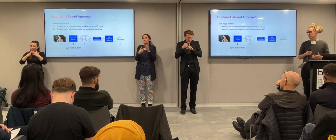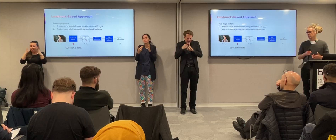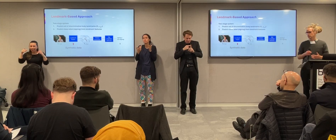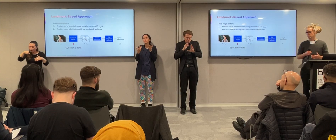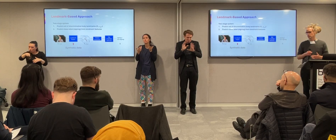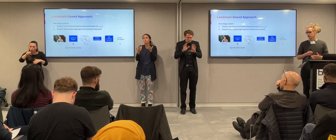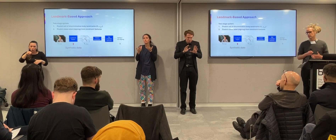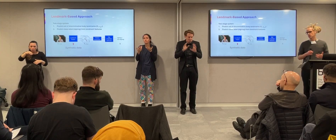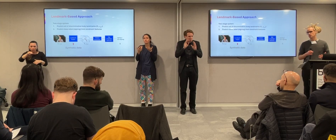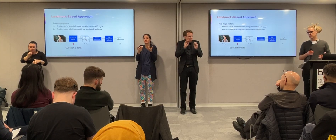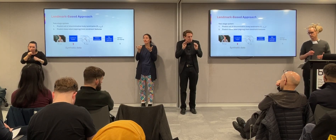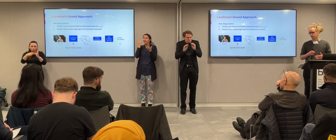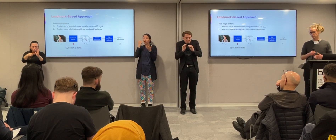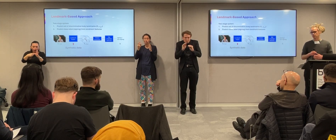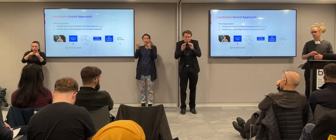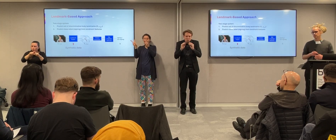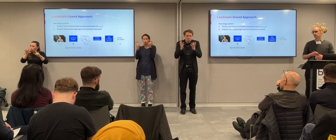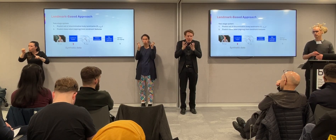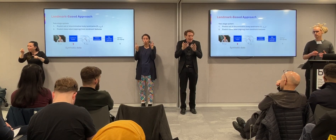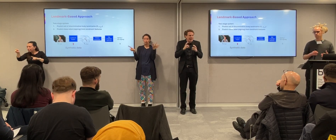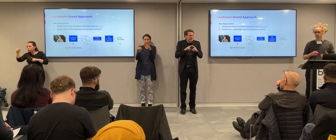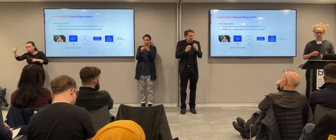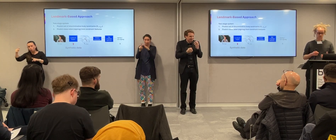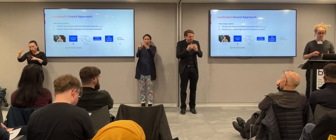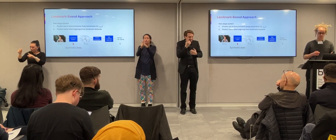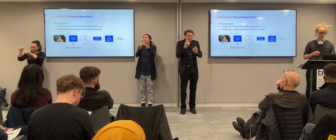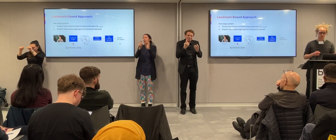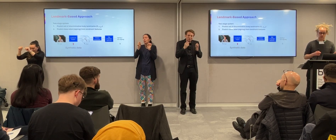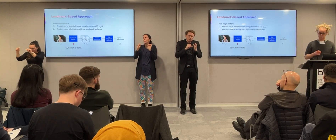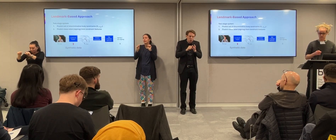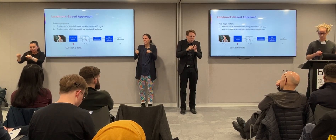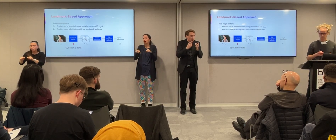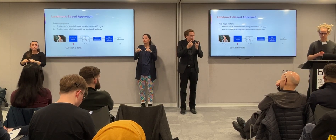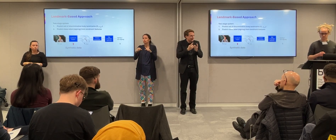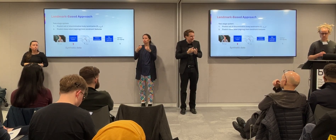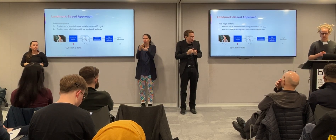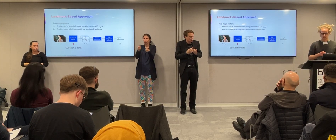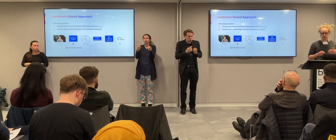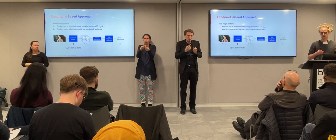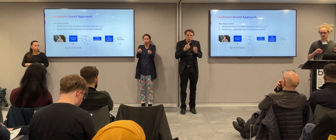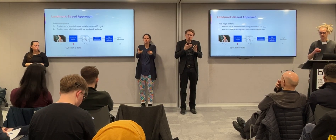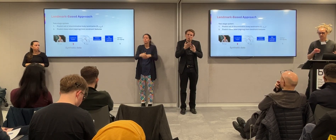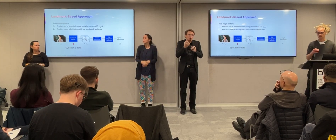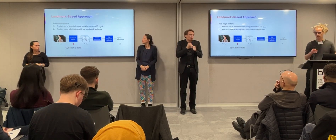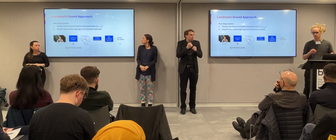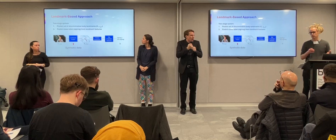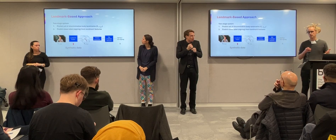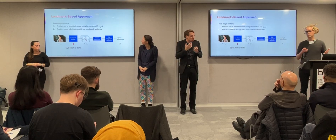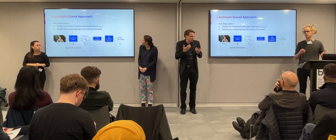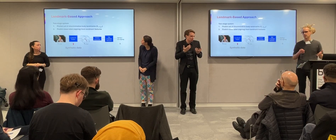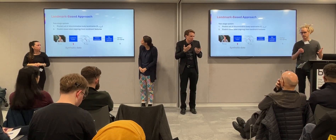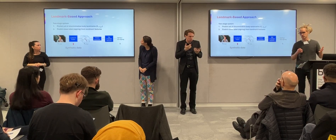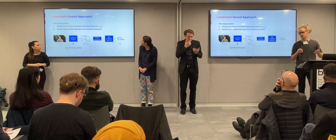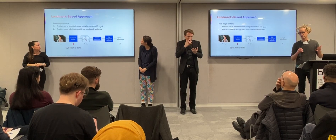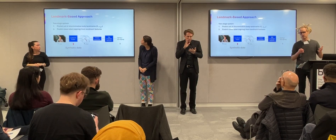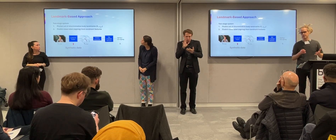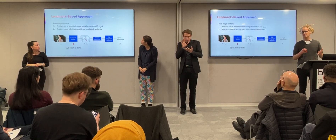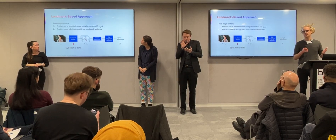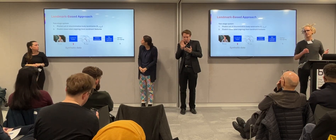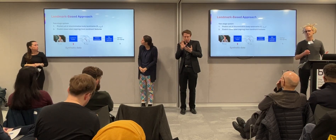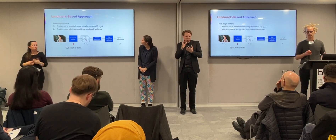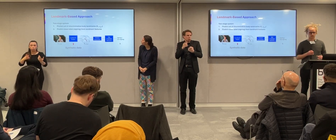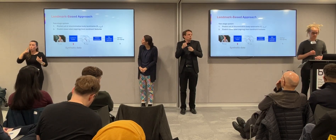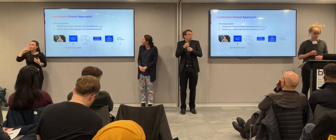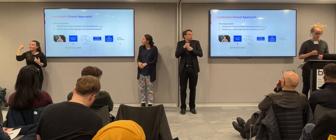certain issues that we see on production traffic, or kind of like on traffic on